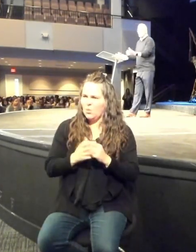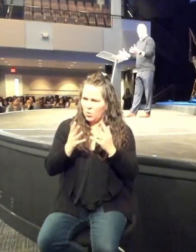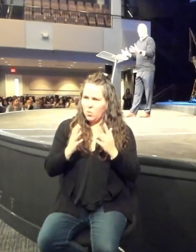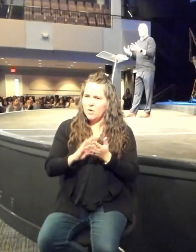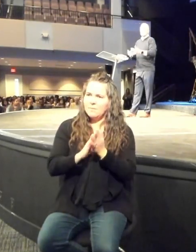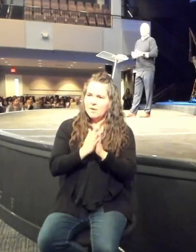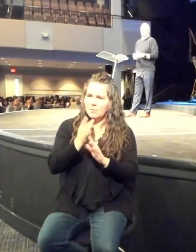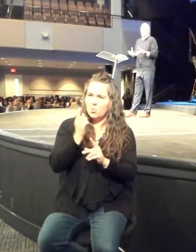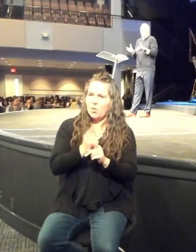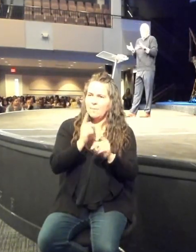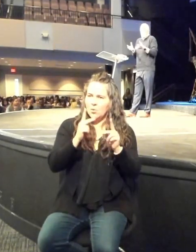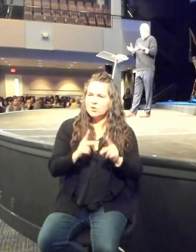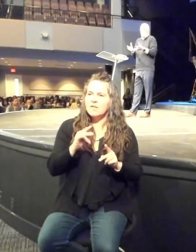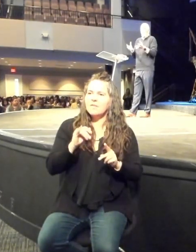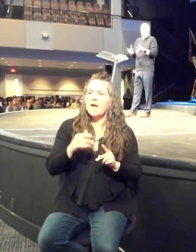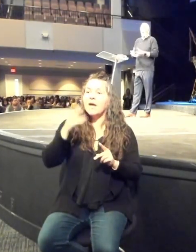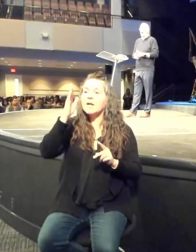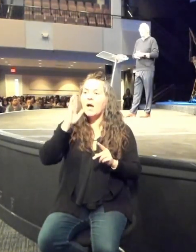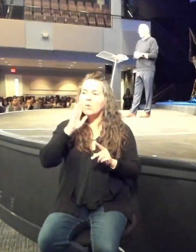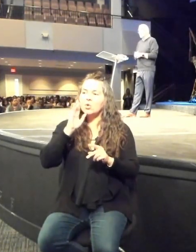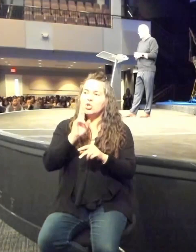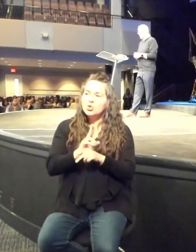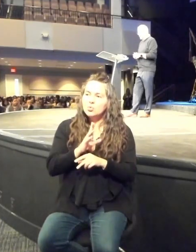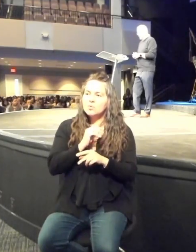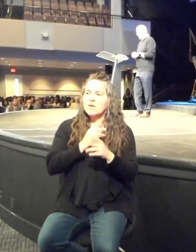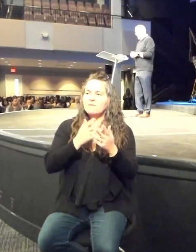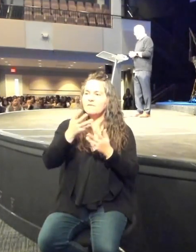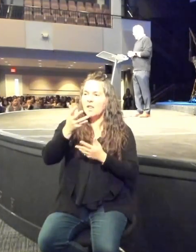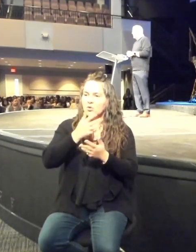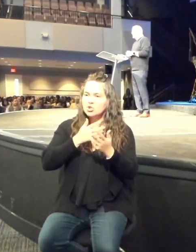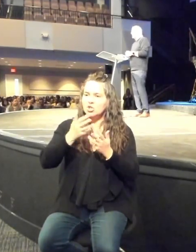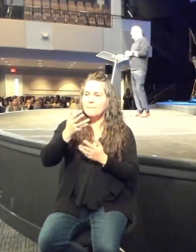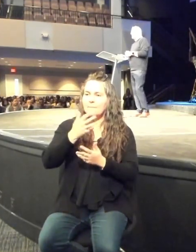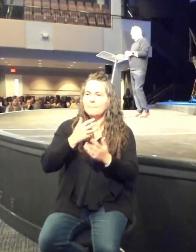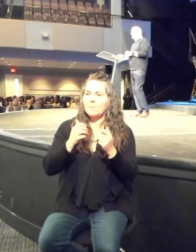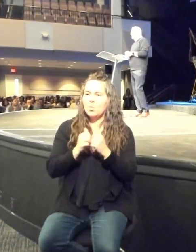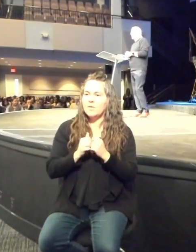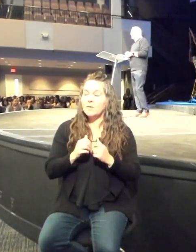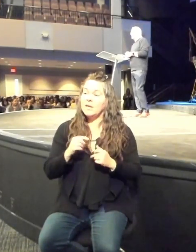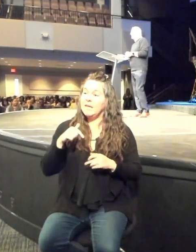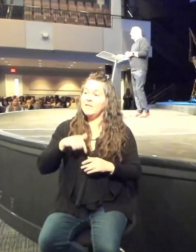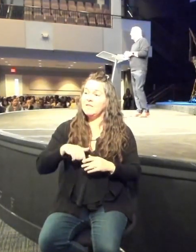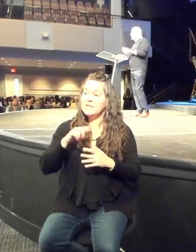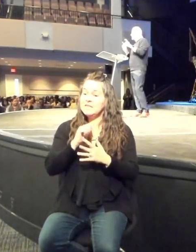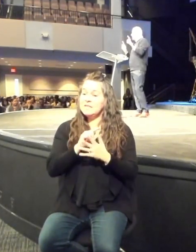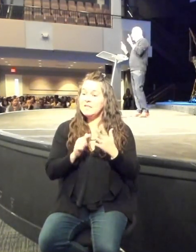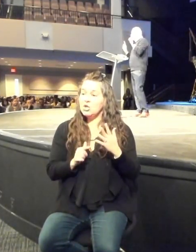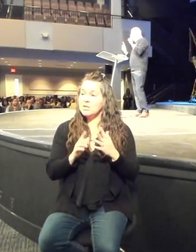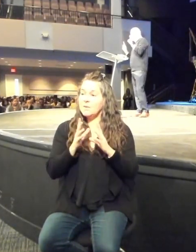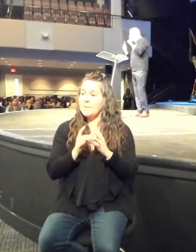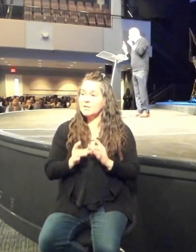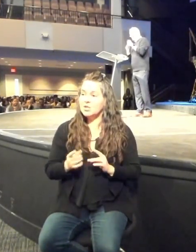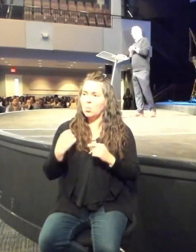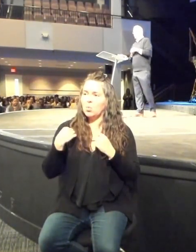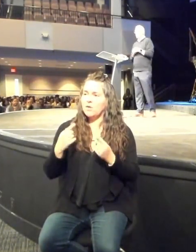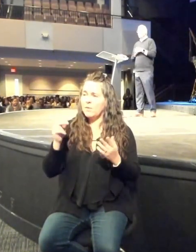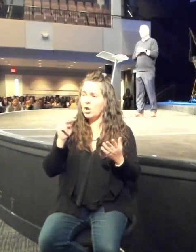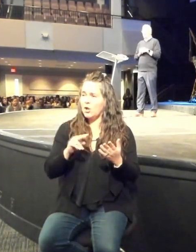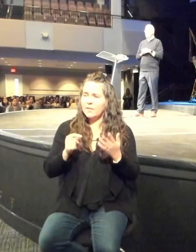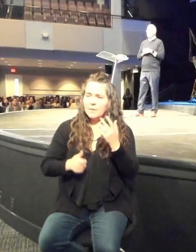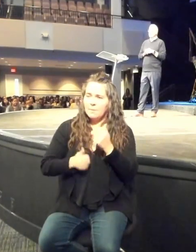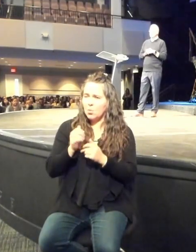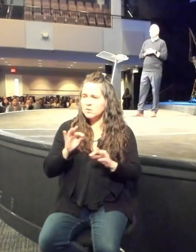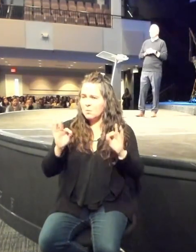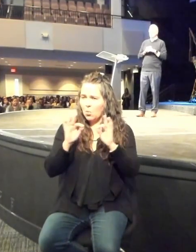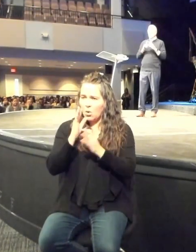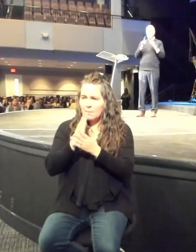choose to fellowship with, to be with in our lives? Now, in this series, we've been taking a look at the most important part of your life, because the